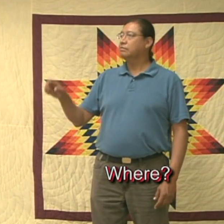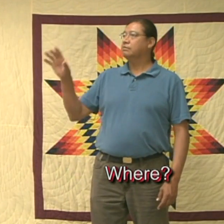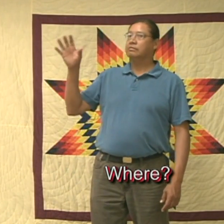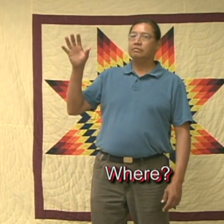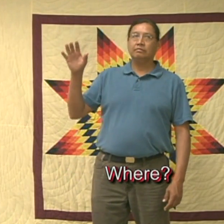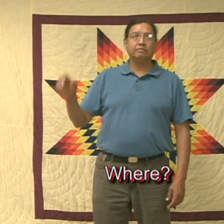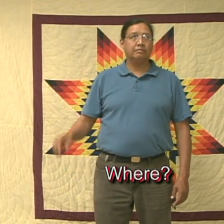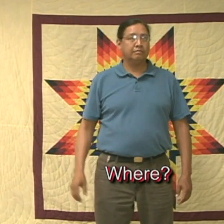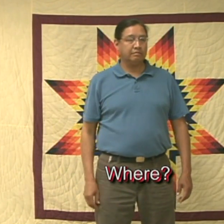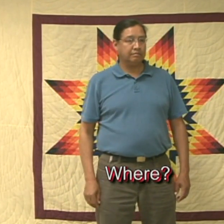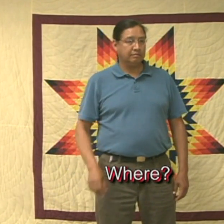Duke dead.